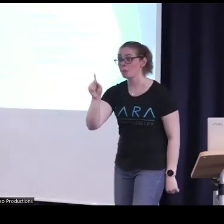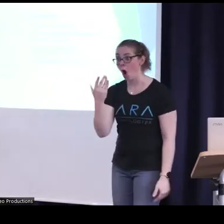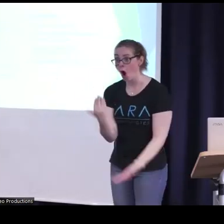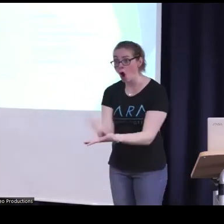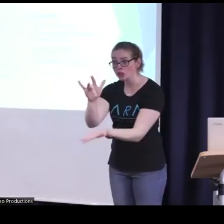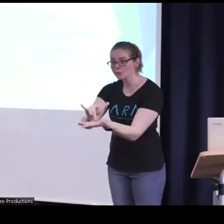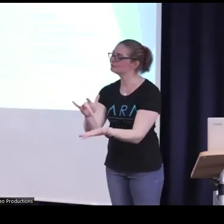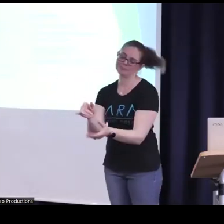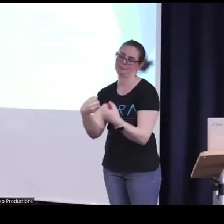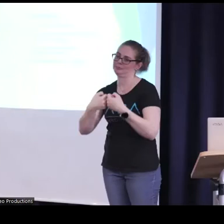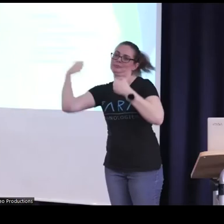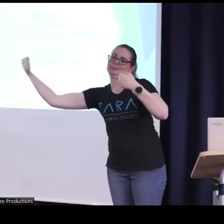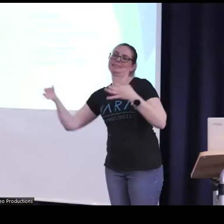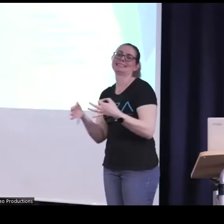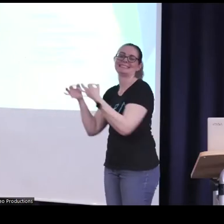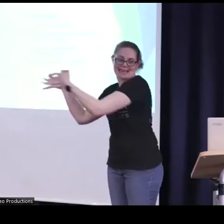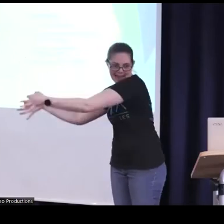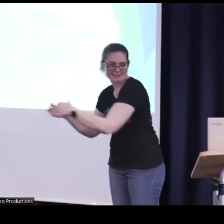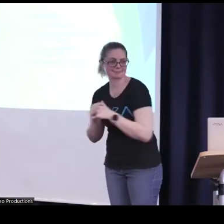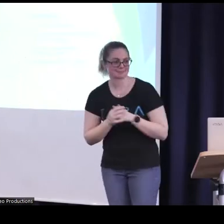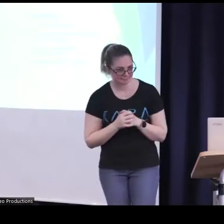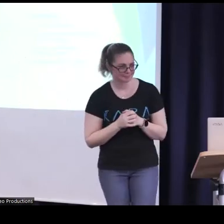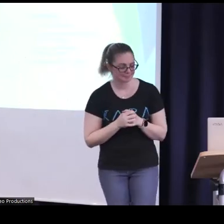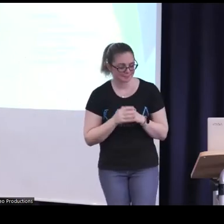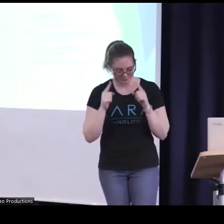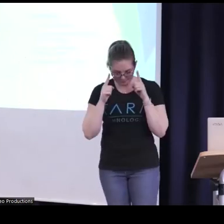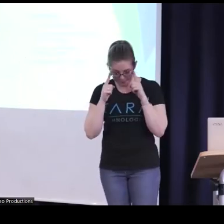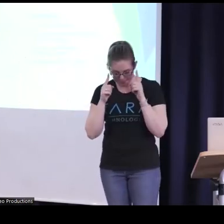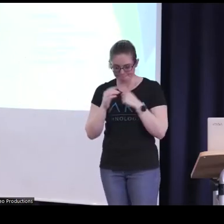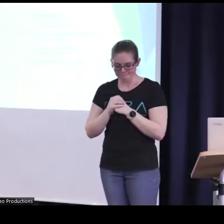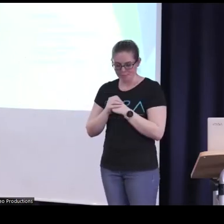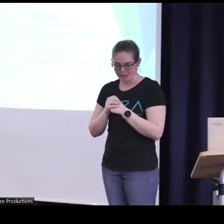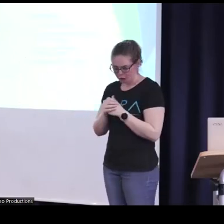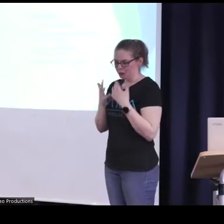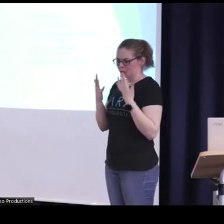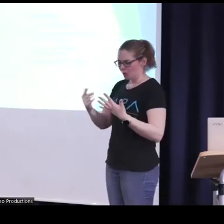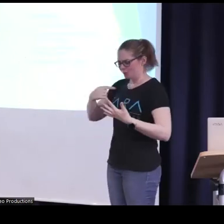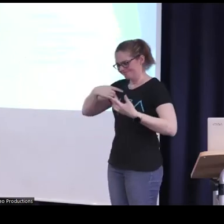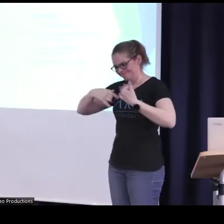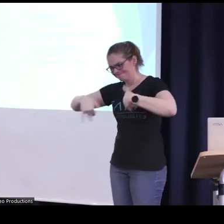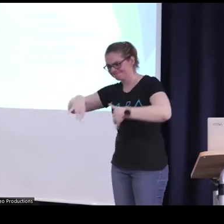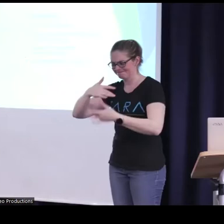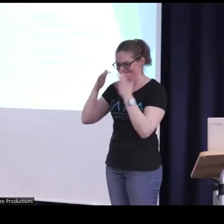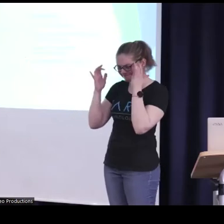So you might have an interpreter on screen, but not maybe in that very moment, it's often delayed.